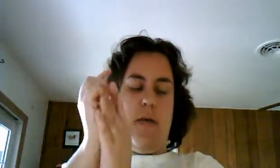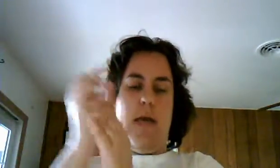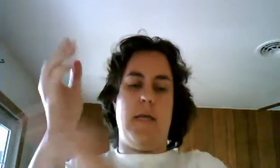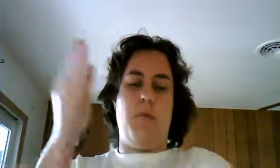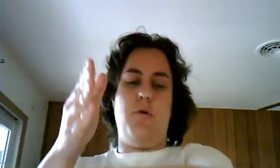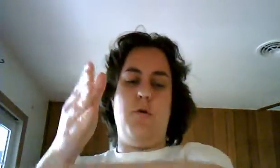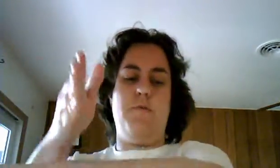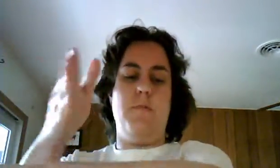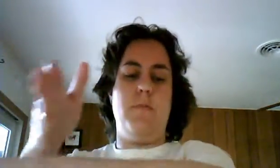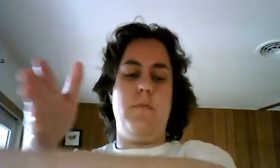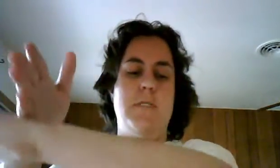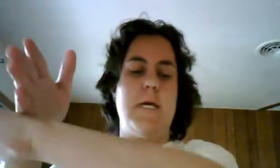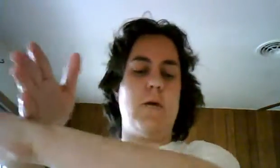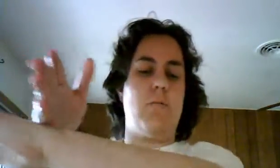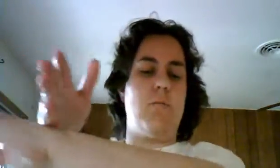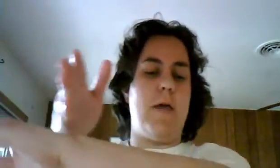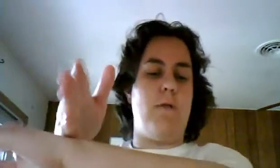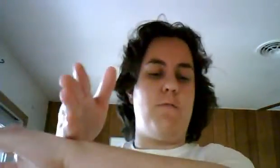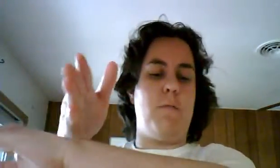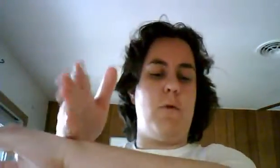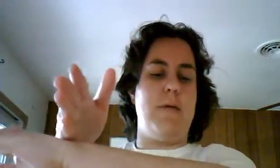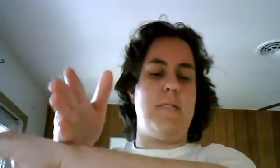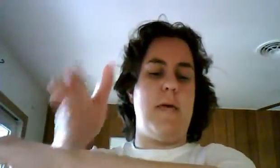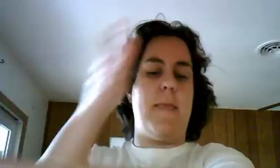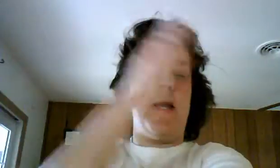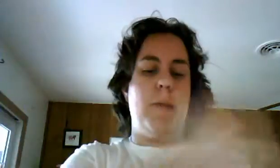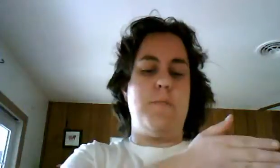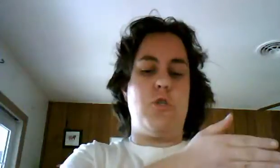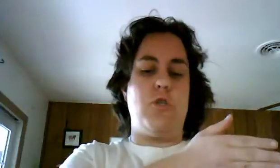And improve. Just take it right here from your wrist and then up to your shoulder.